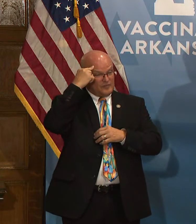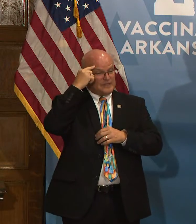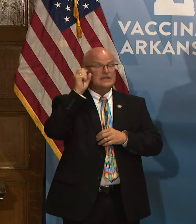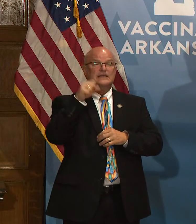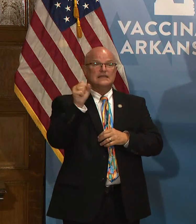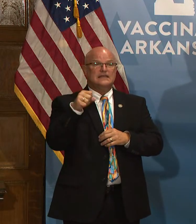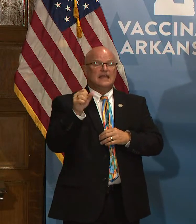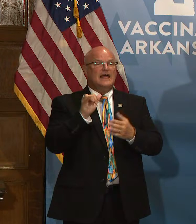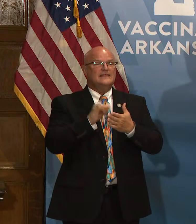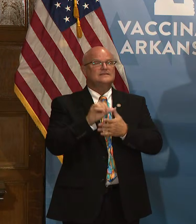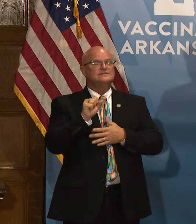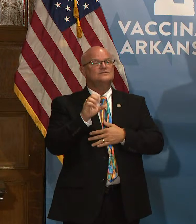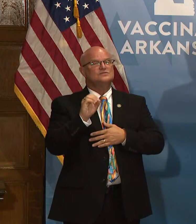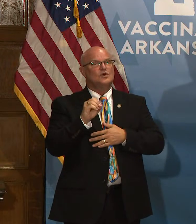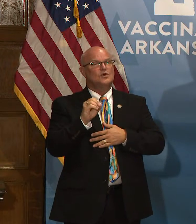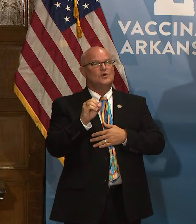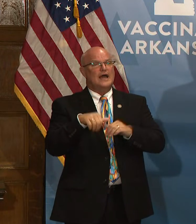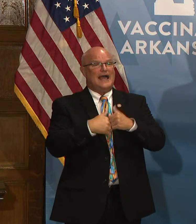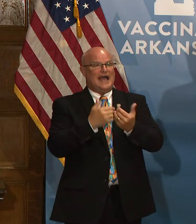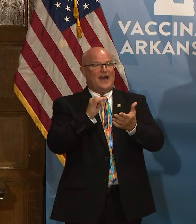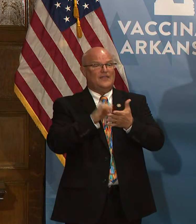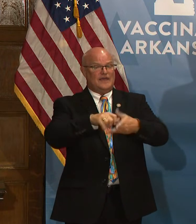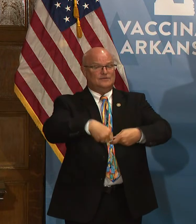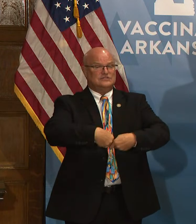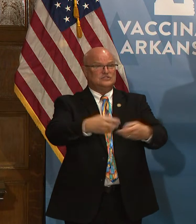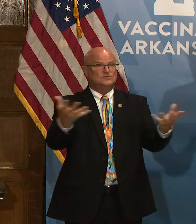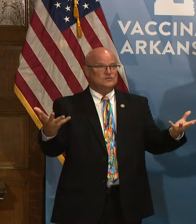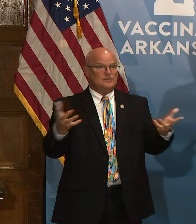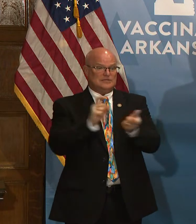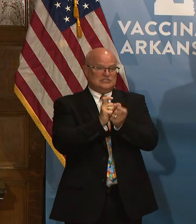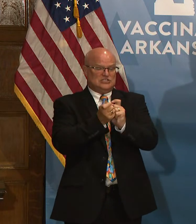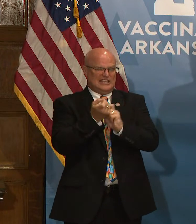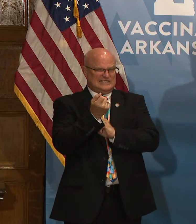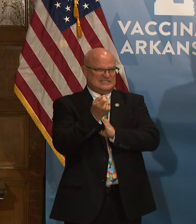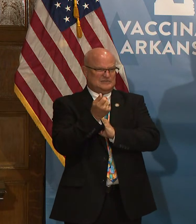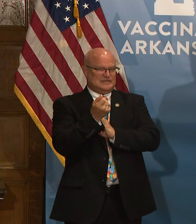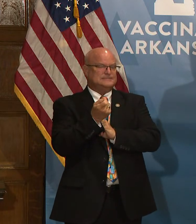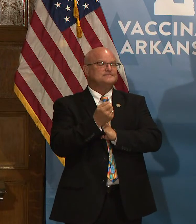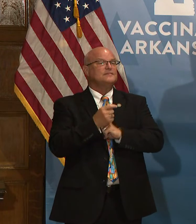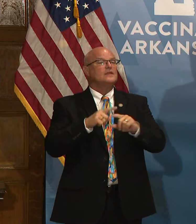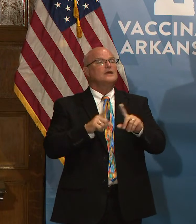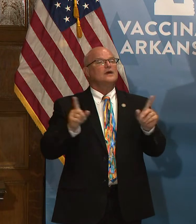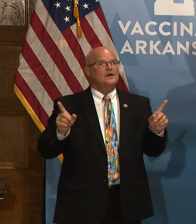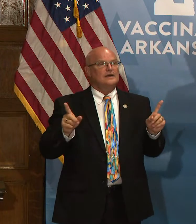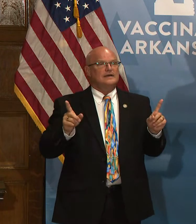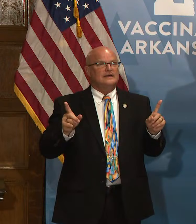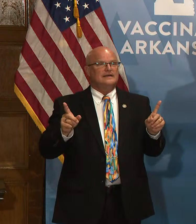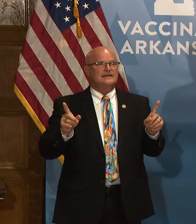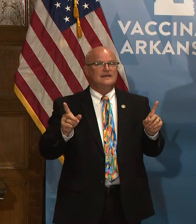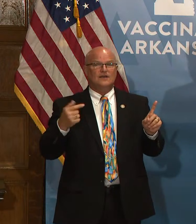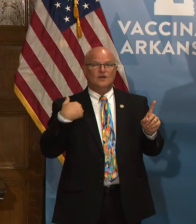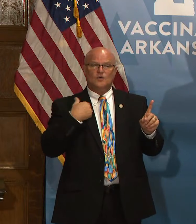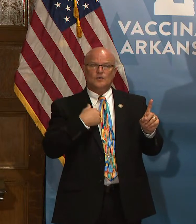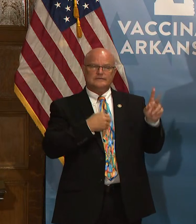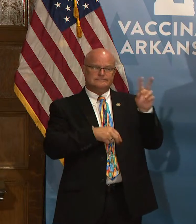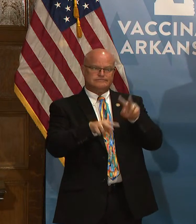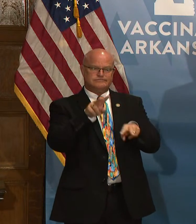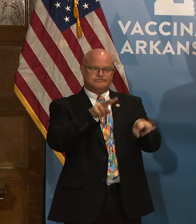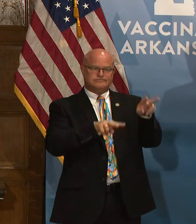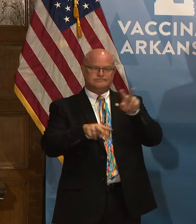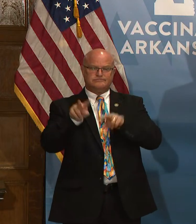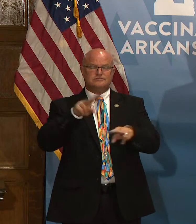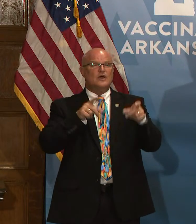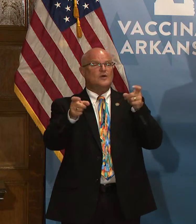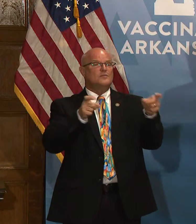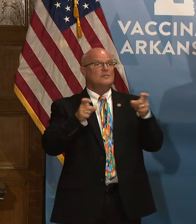where so as to how that was distributed changed somewhat. But we've looked at it. We're managing